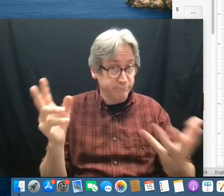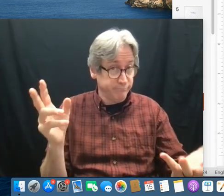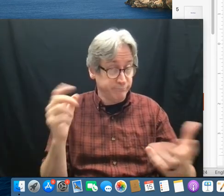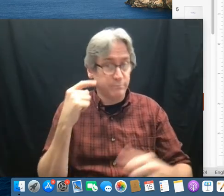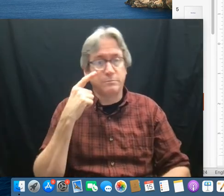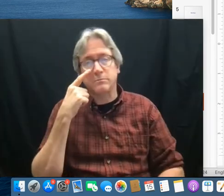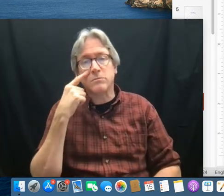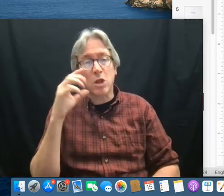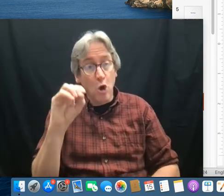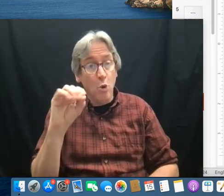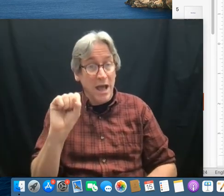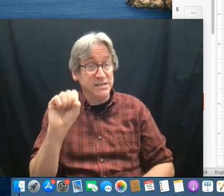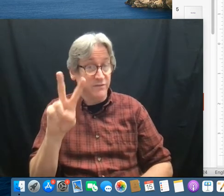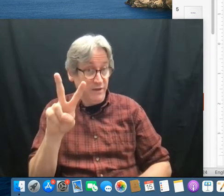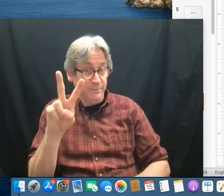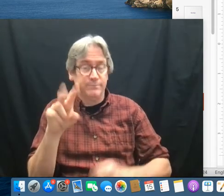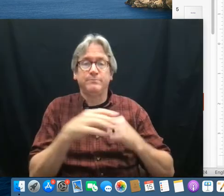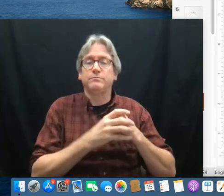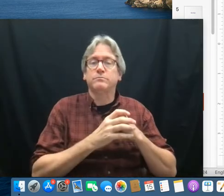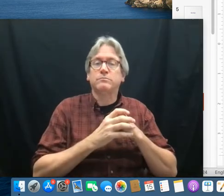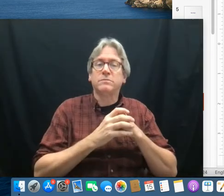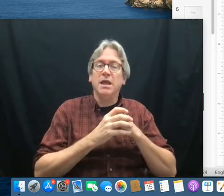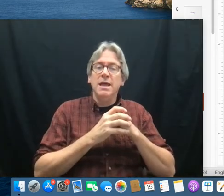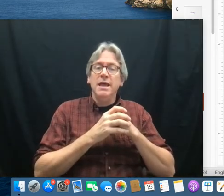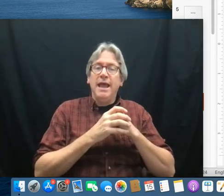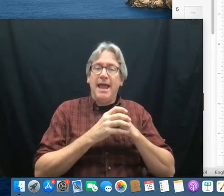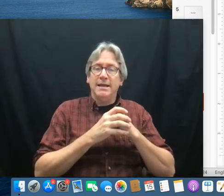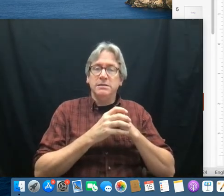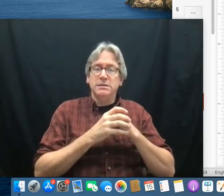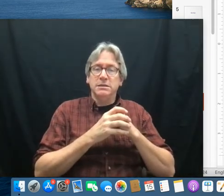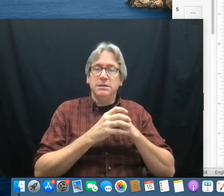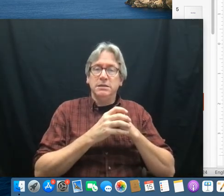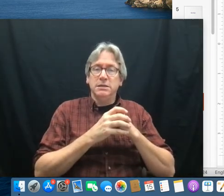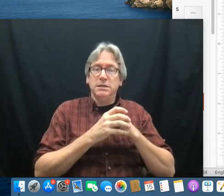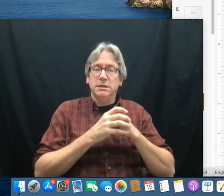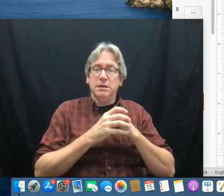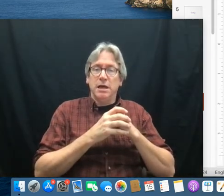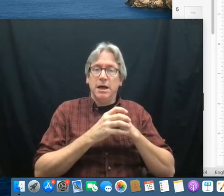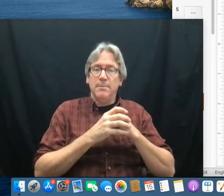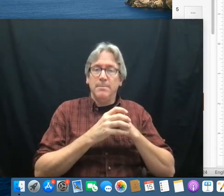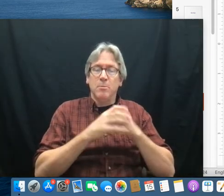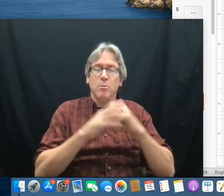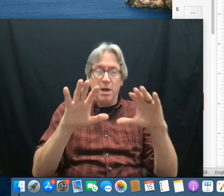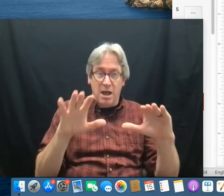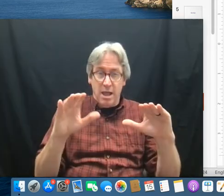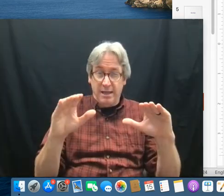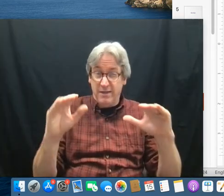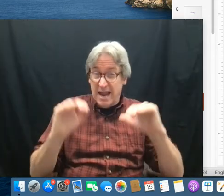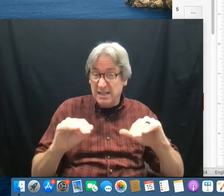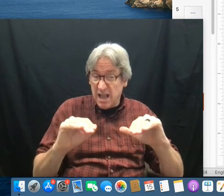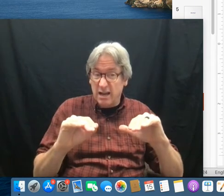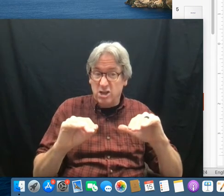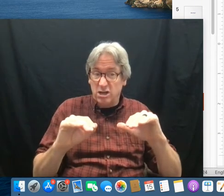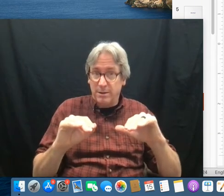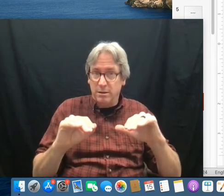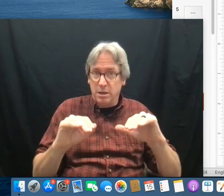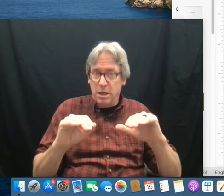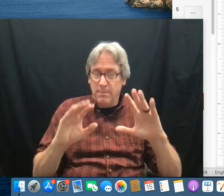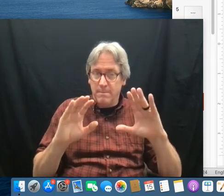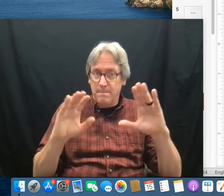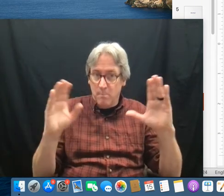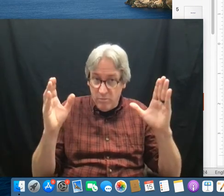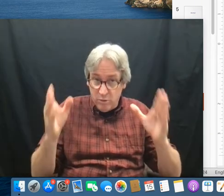object, and we're just going to use an O, and what we do with all acronyms or abbreviations, we just will hold that letter. Just kind of do a wave or even a